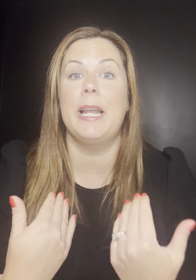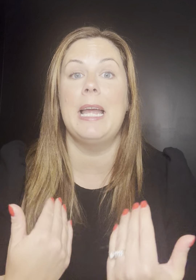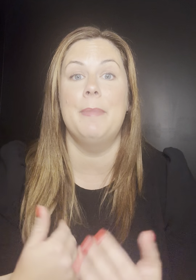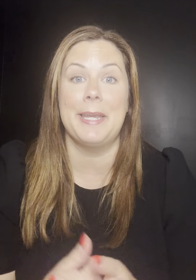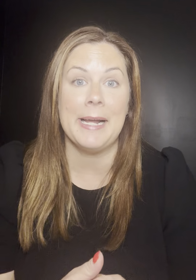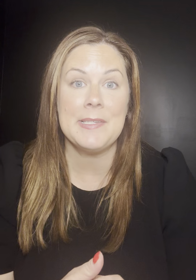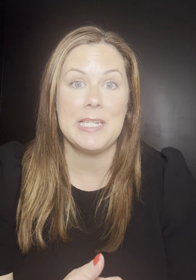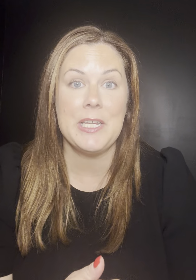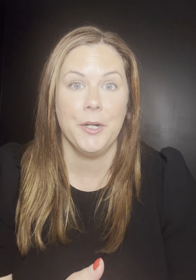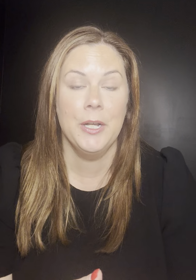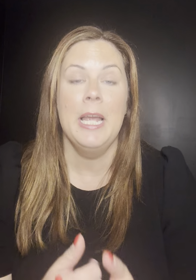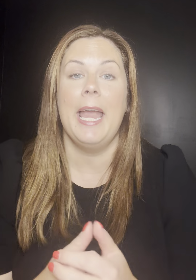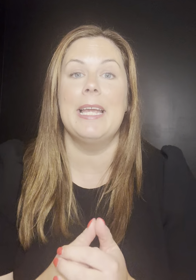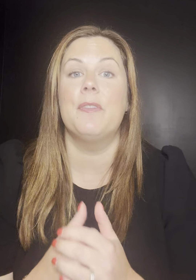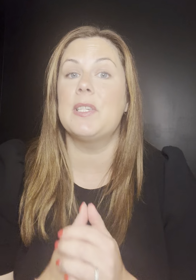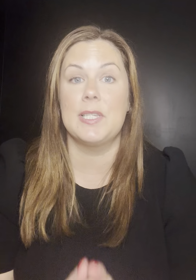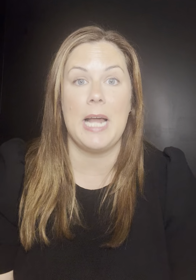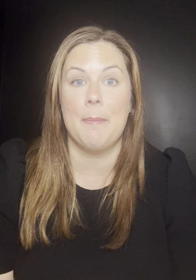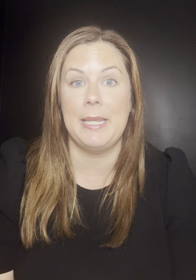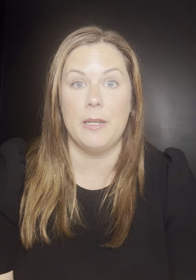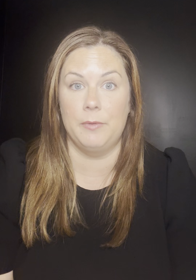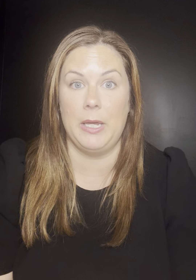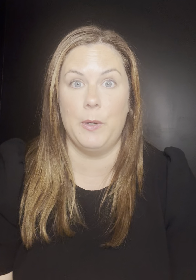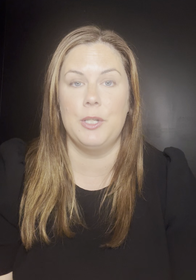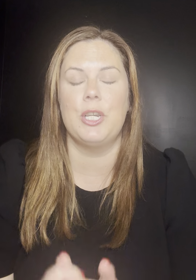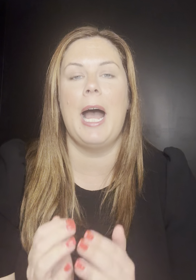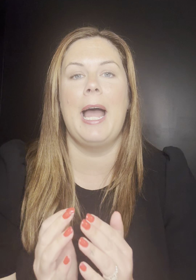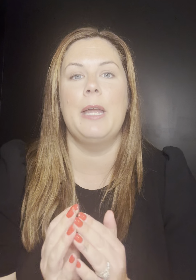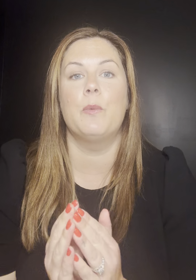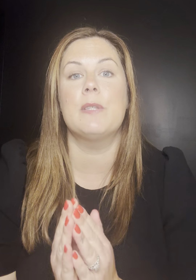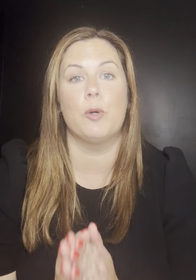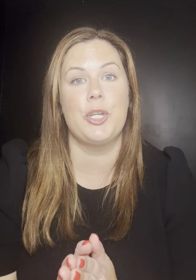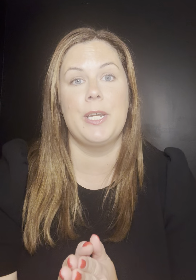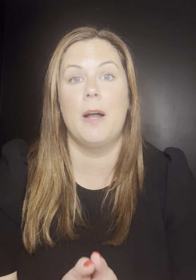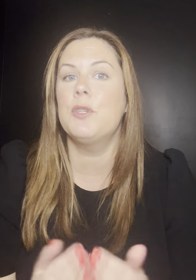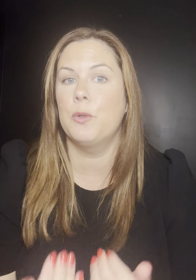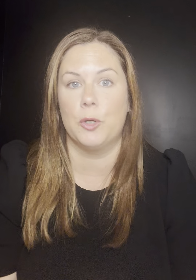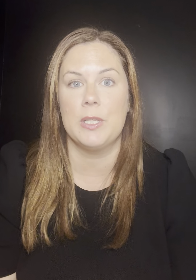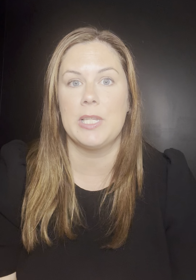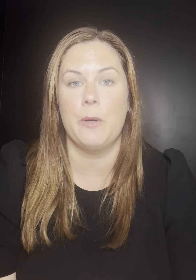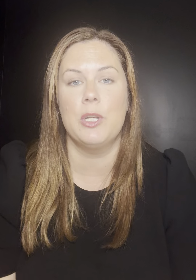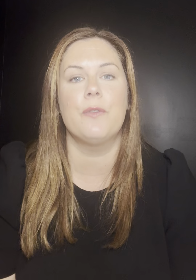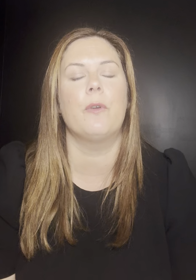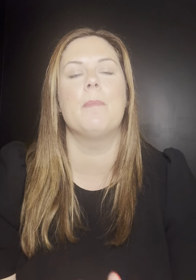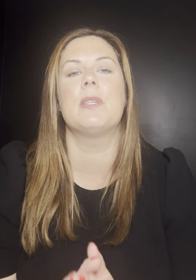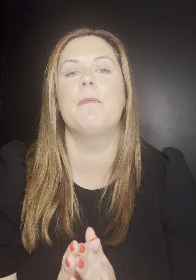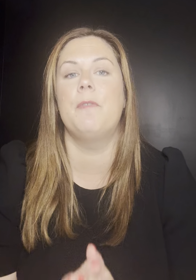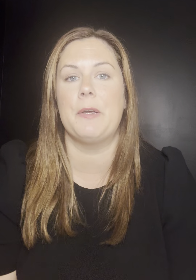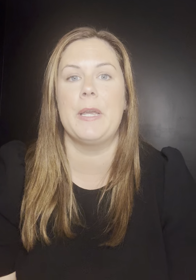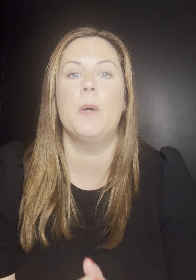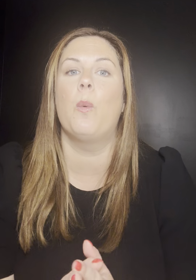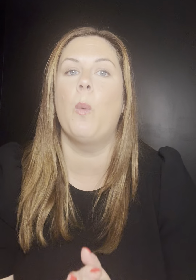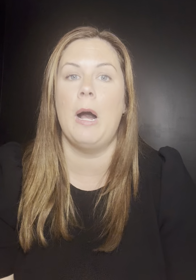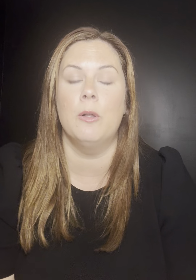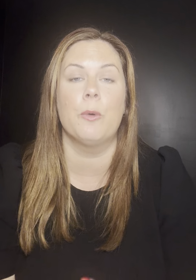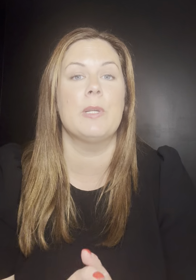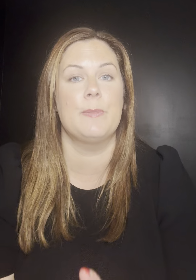am a guest here and this is not my native language. I was fortunate enough to learn this language from some very